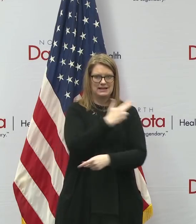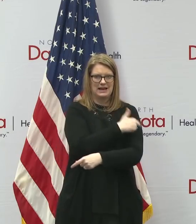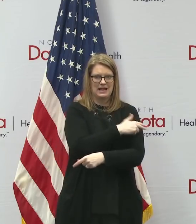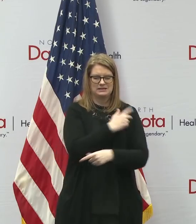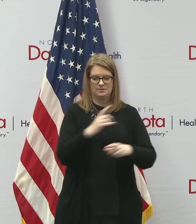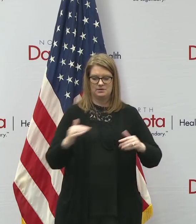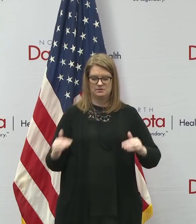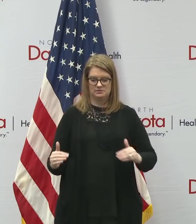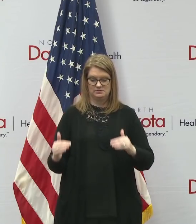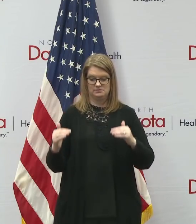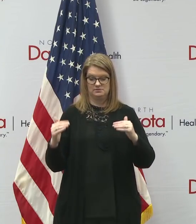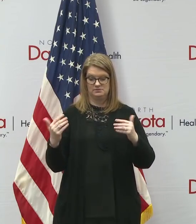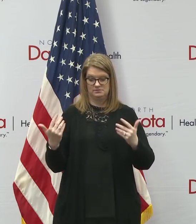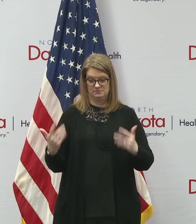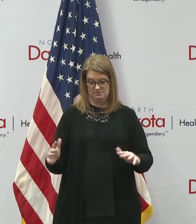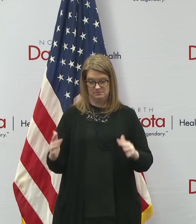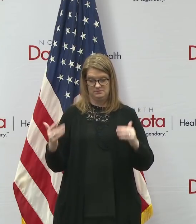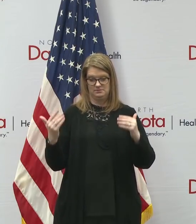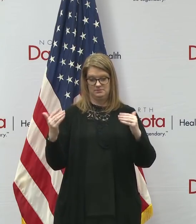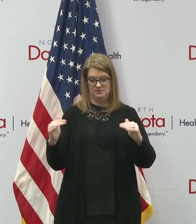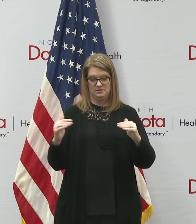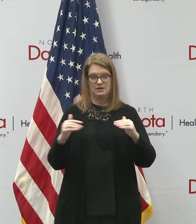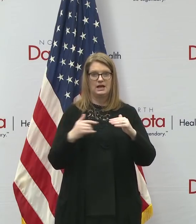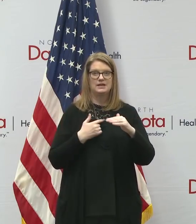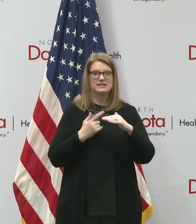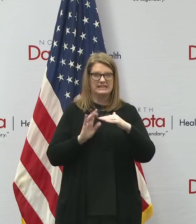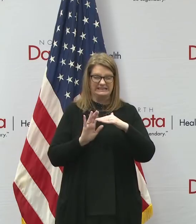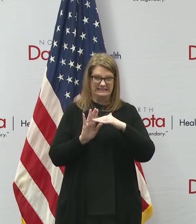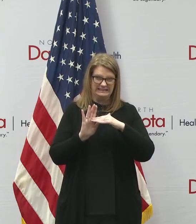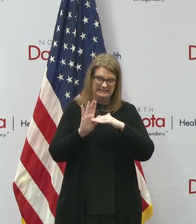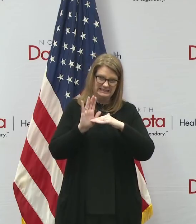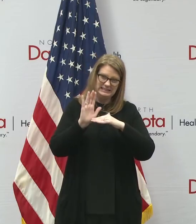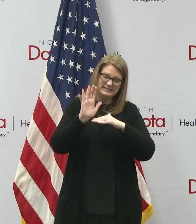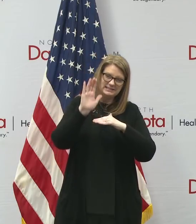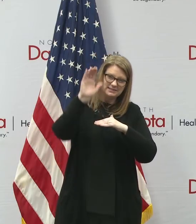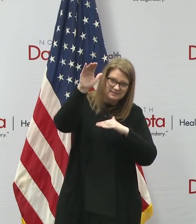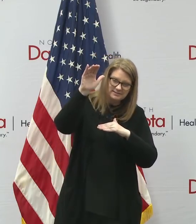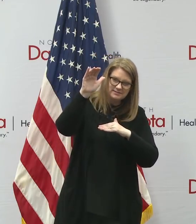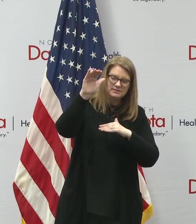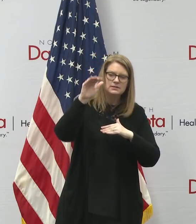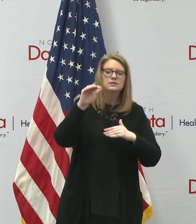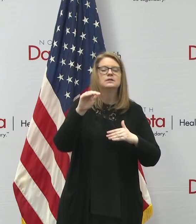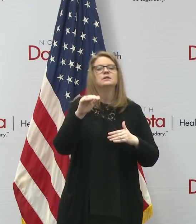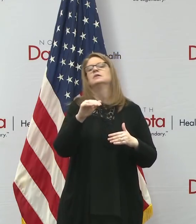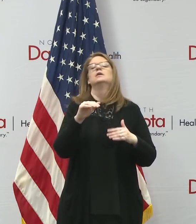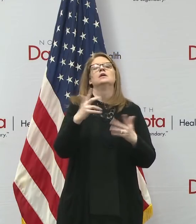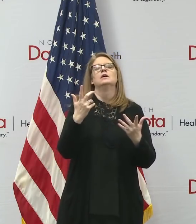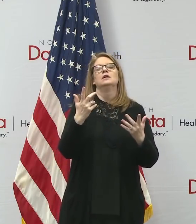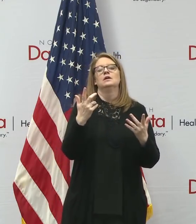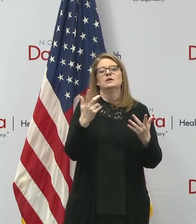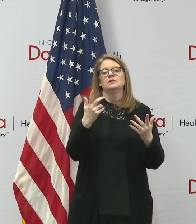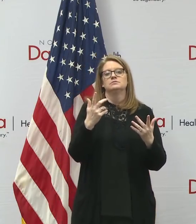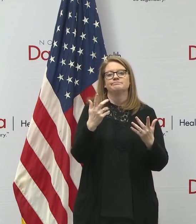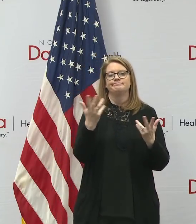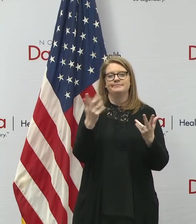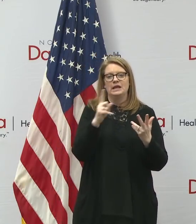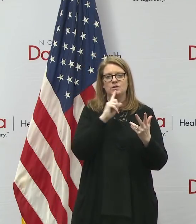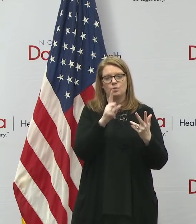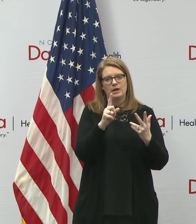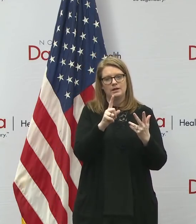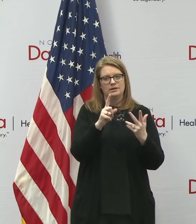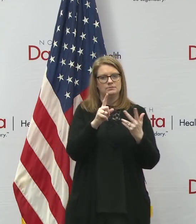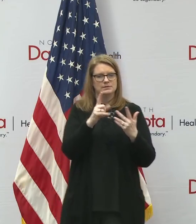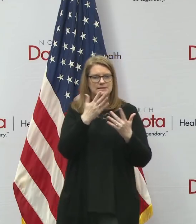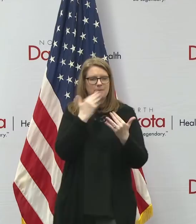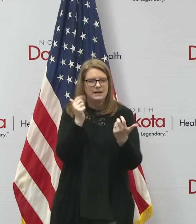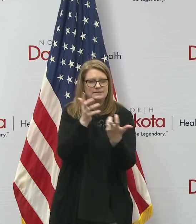then as that curve bends up, if it does, what makes the most sense, and in some